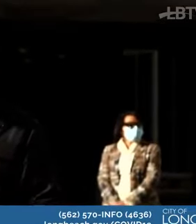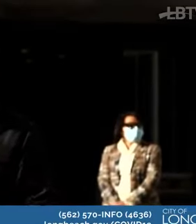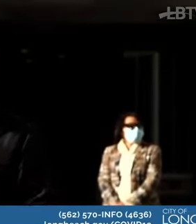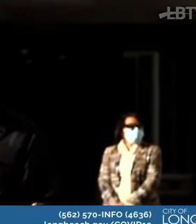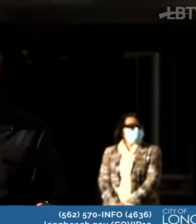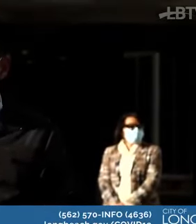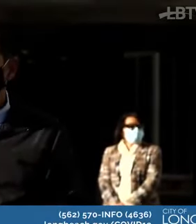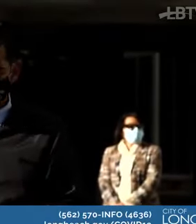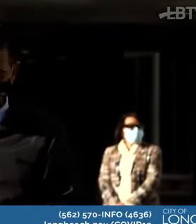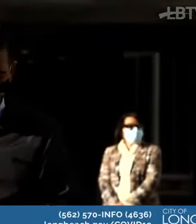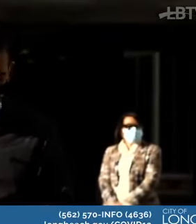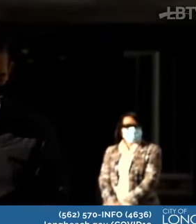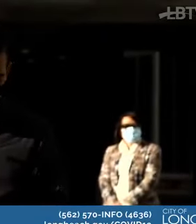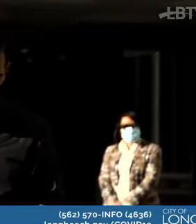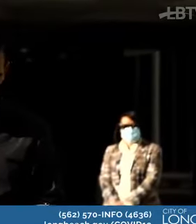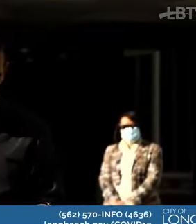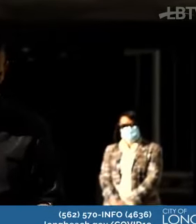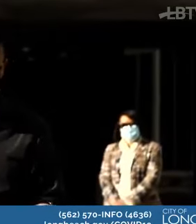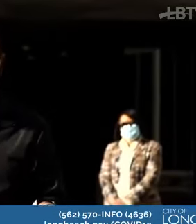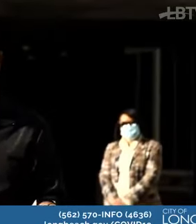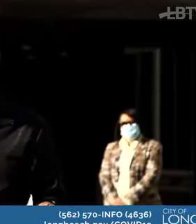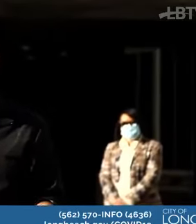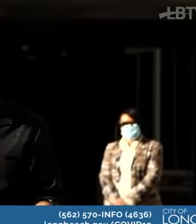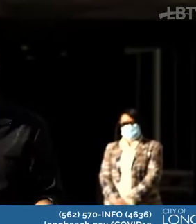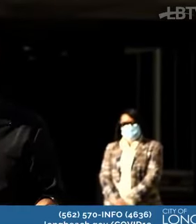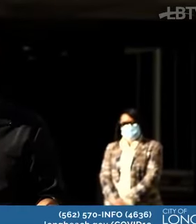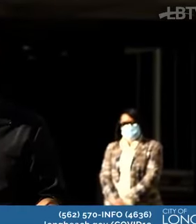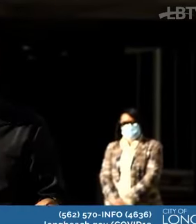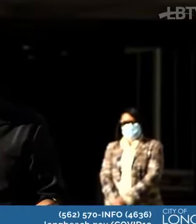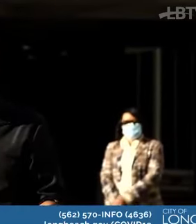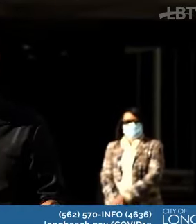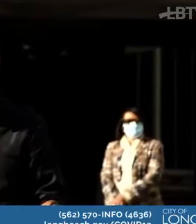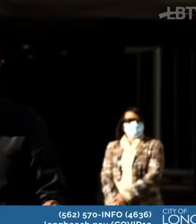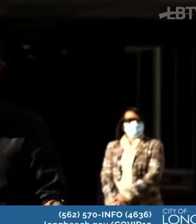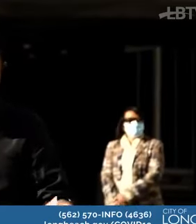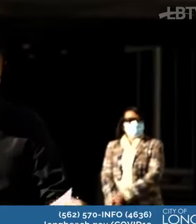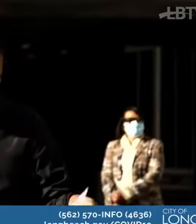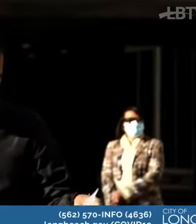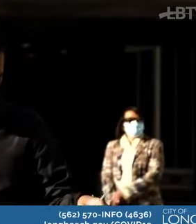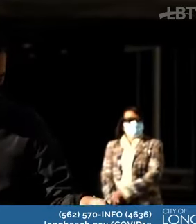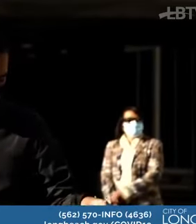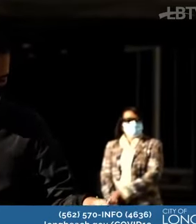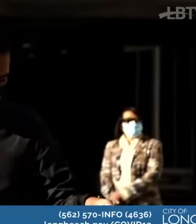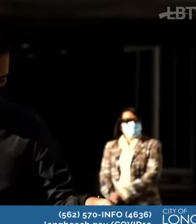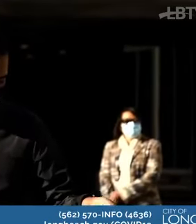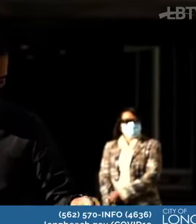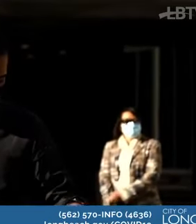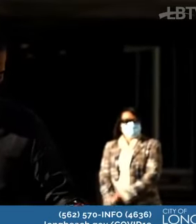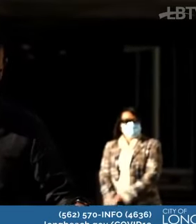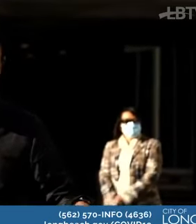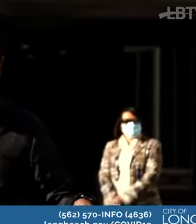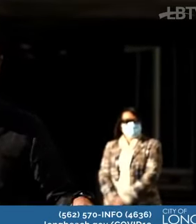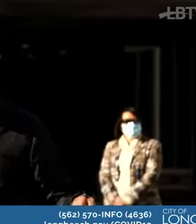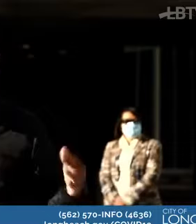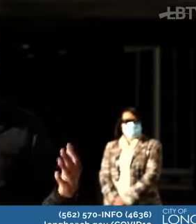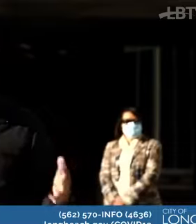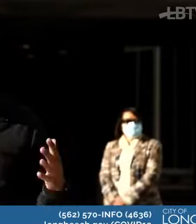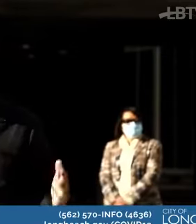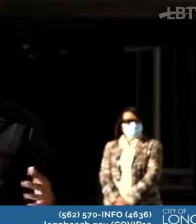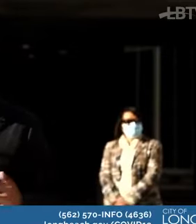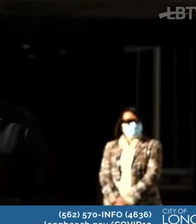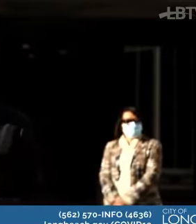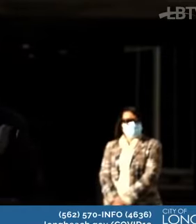Buen día, estamos acá hoy día en un día que sabemos que es un momento difícil para la comunidad, pero también un día que estamos acá en